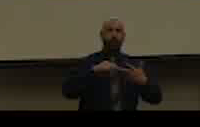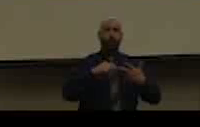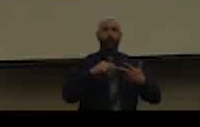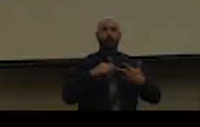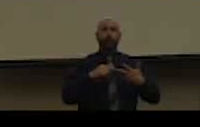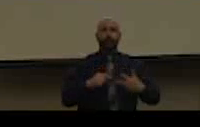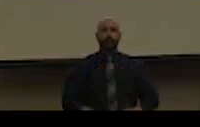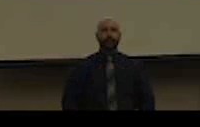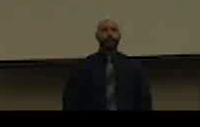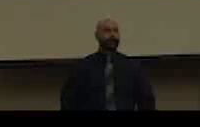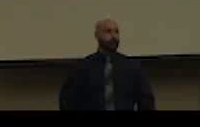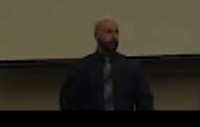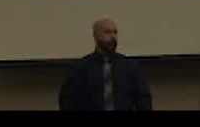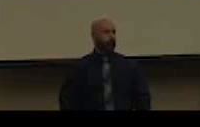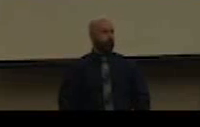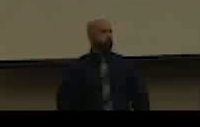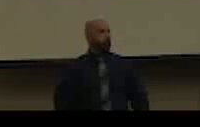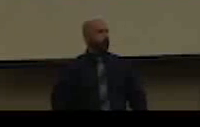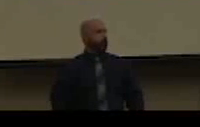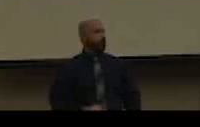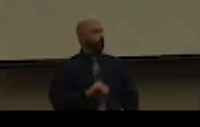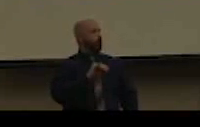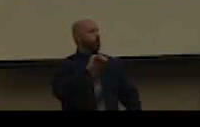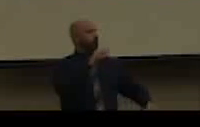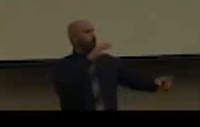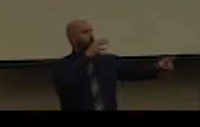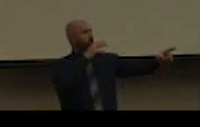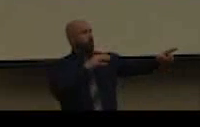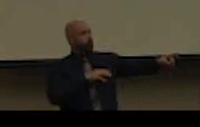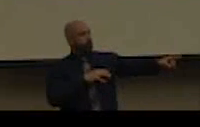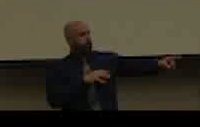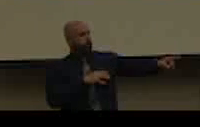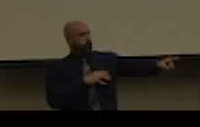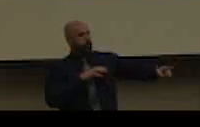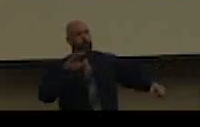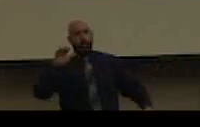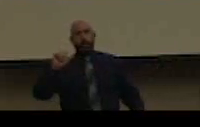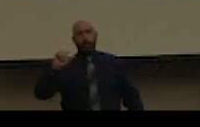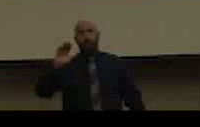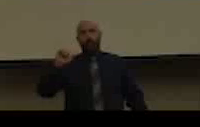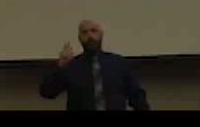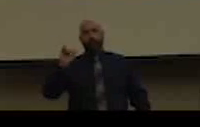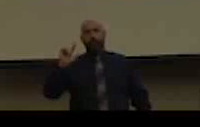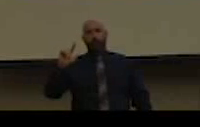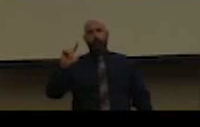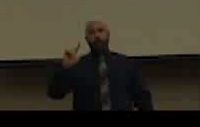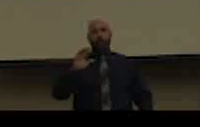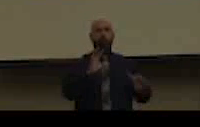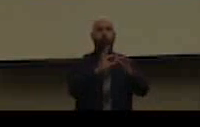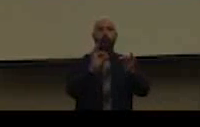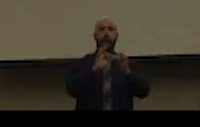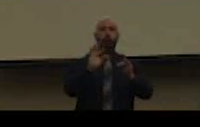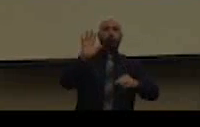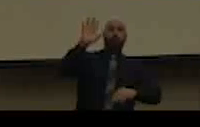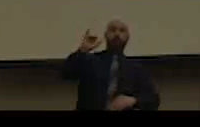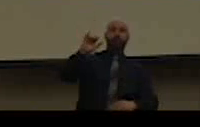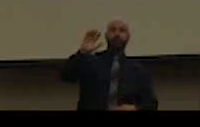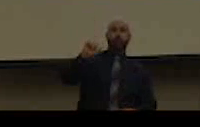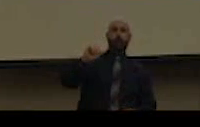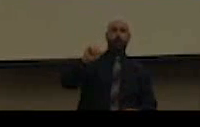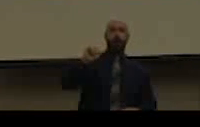Jessica? Yes. I think what would be helpful, at least for me, coming from a type one provider,